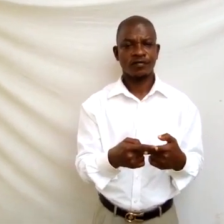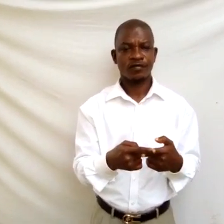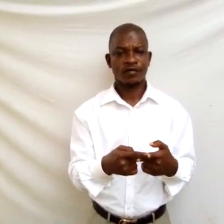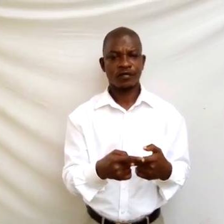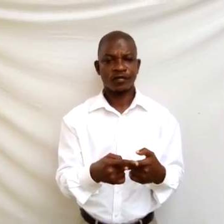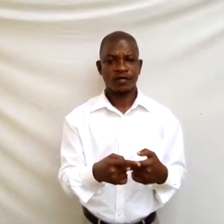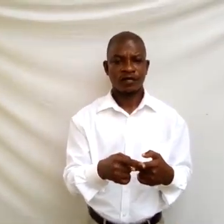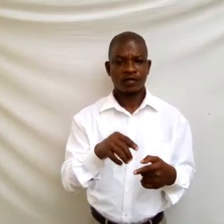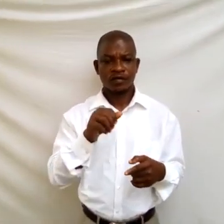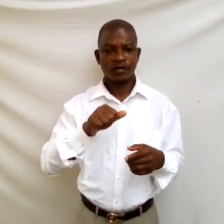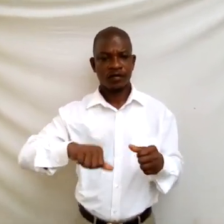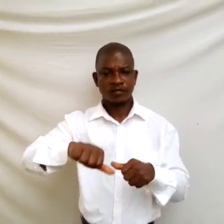Associativity property.